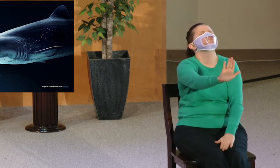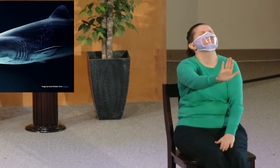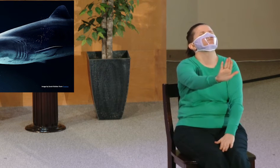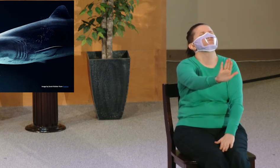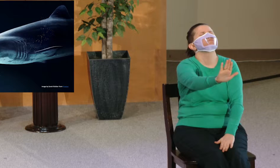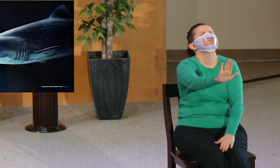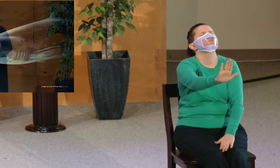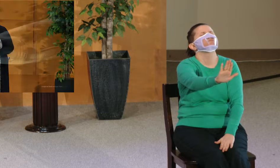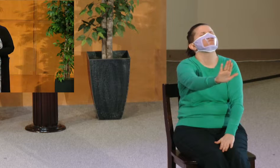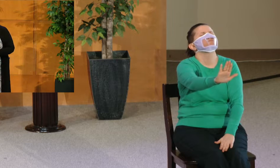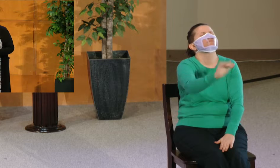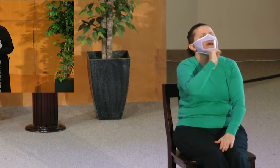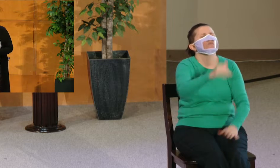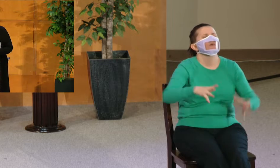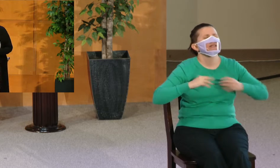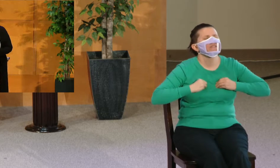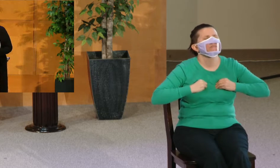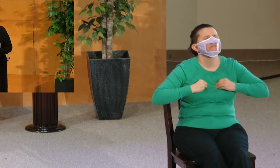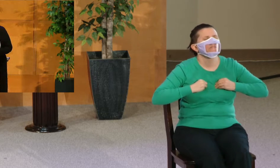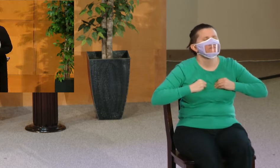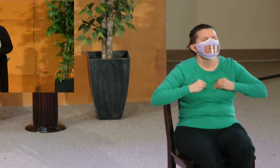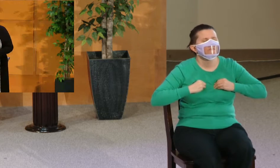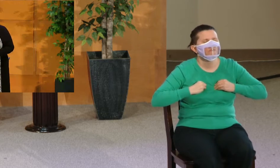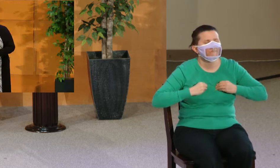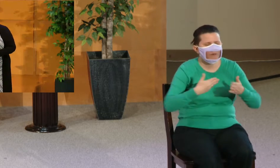stop, I refuse to accept what is?